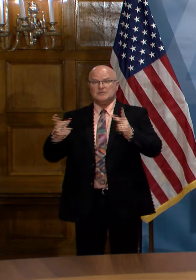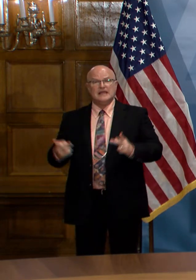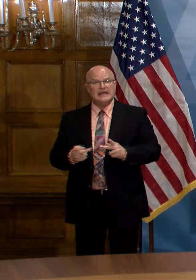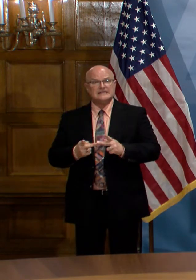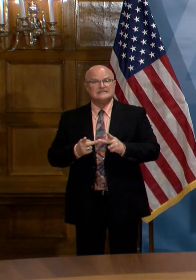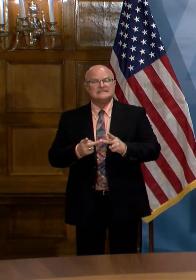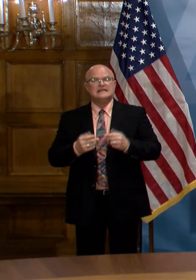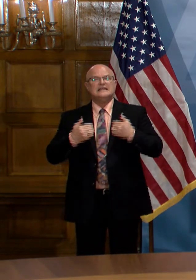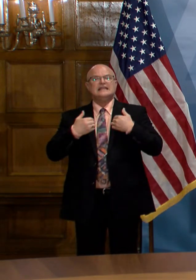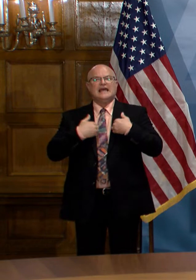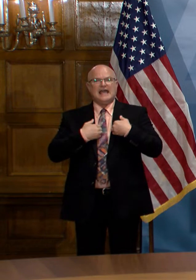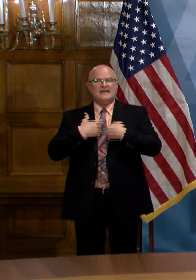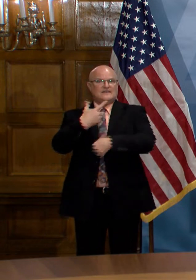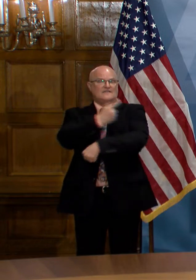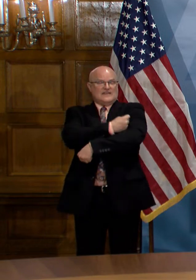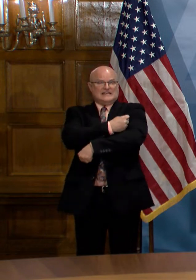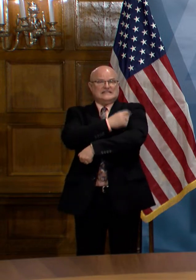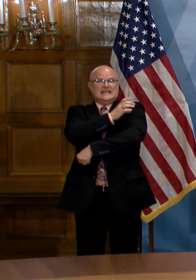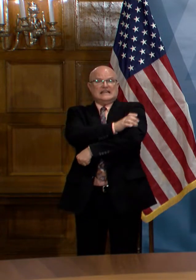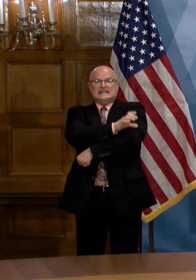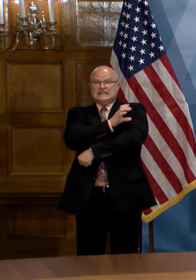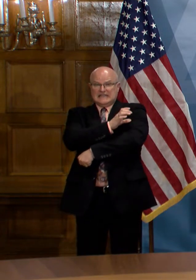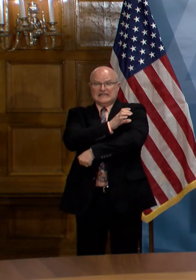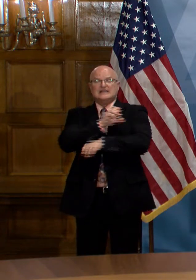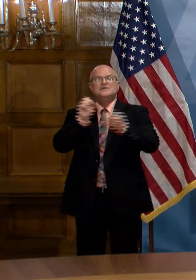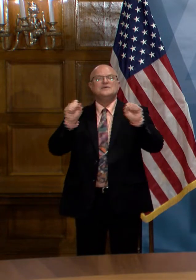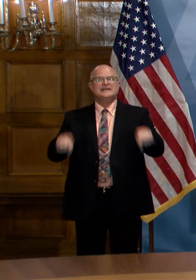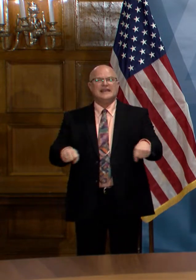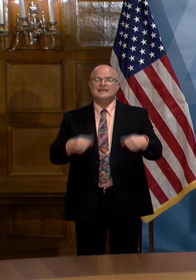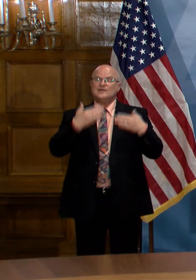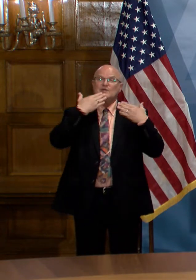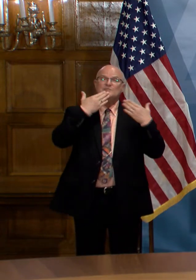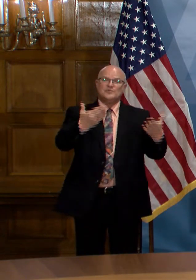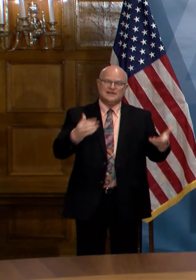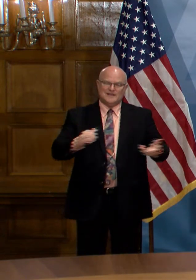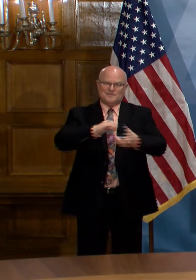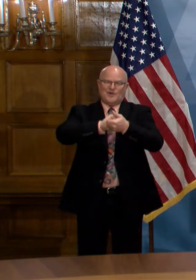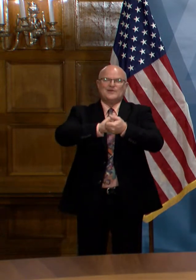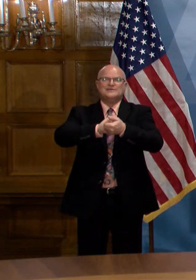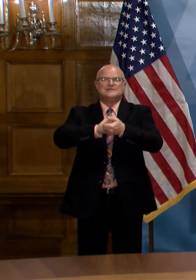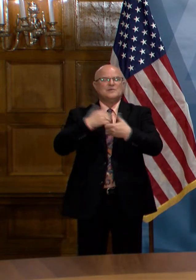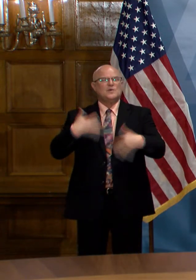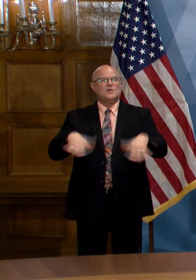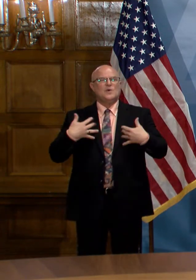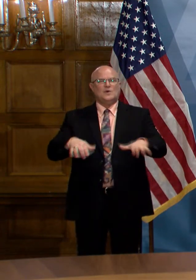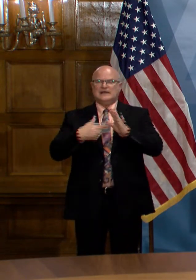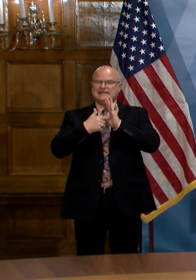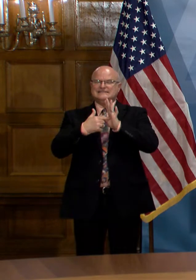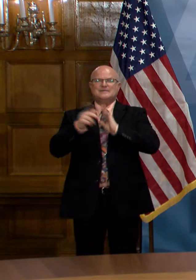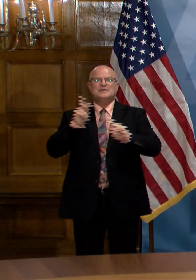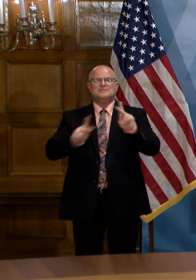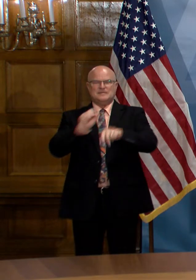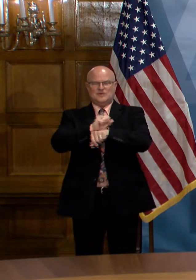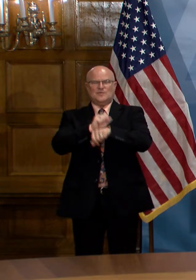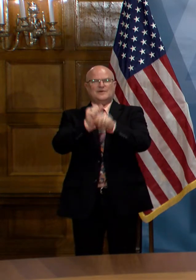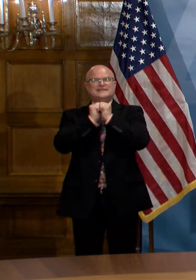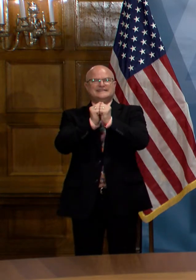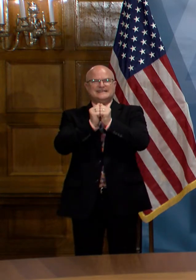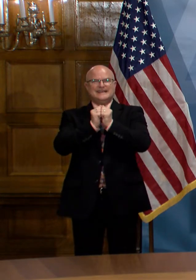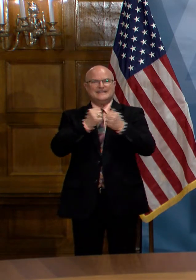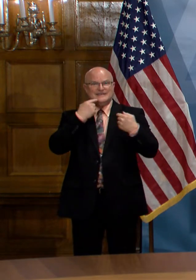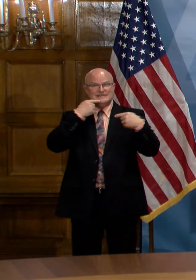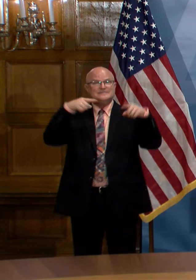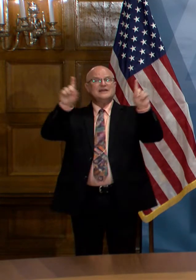locations to have a vaccination clinic. We appreciate this partnership. It's just an example of people working together to